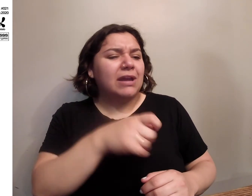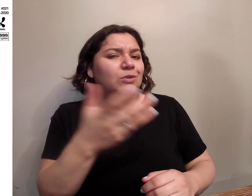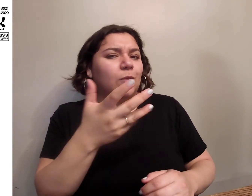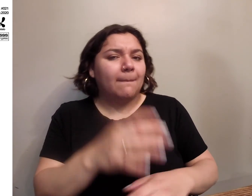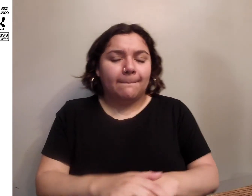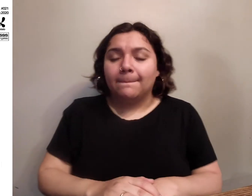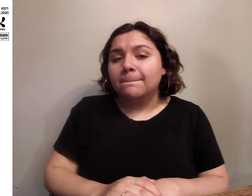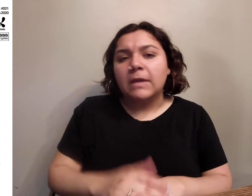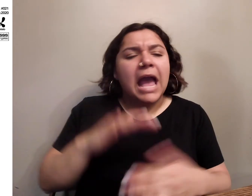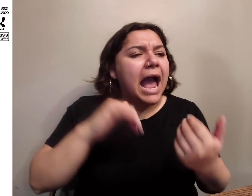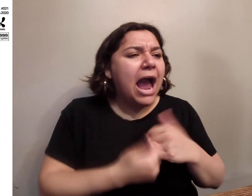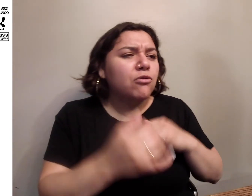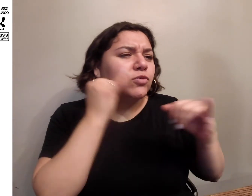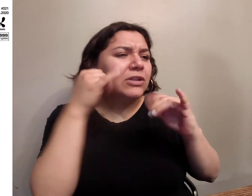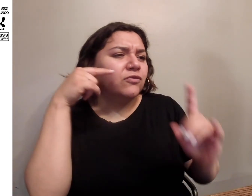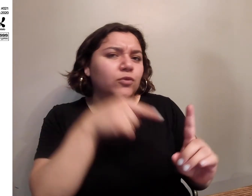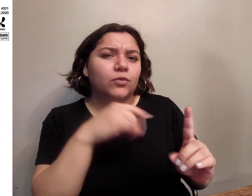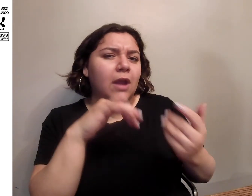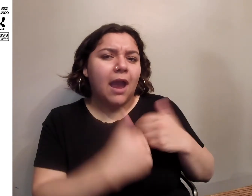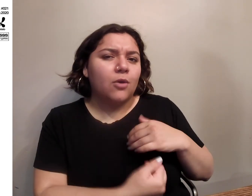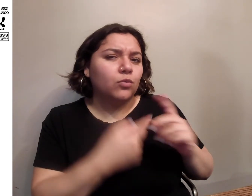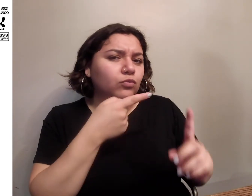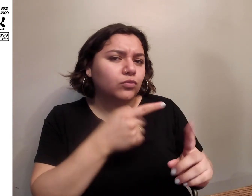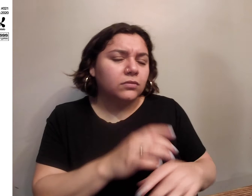her? How would you interview her?